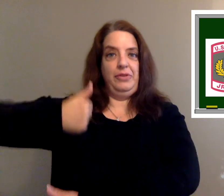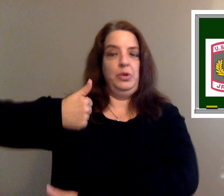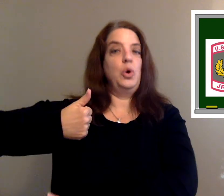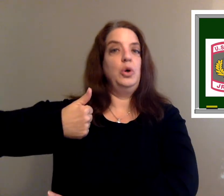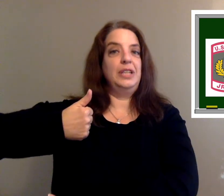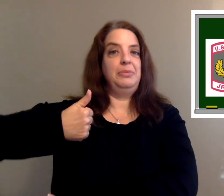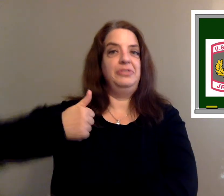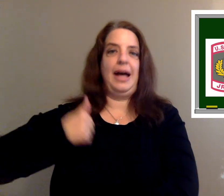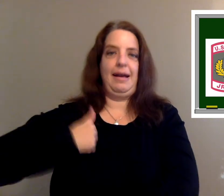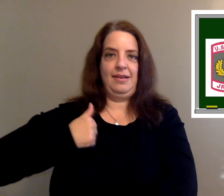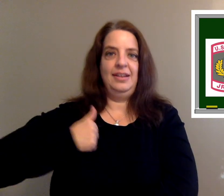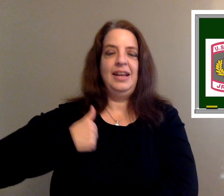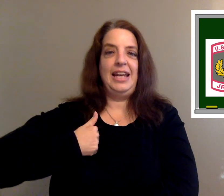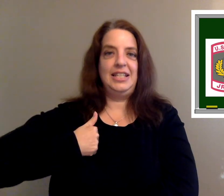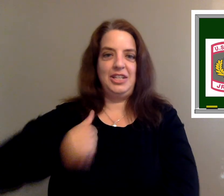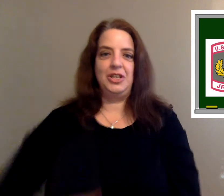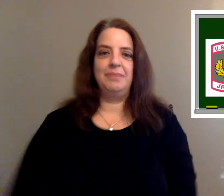or holding up a flag at attention.